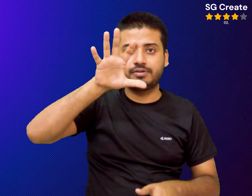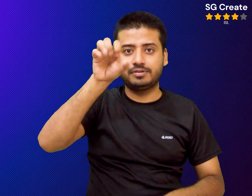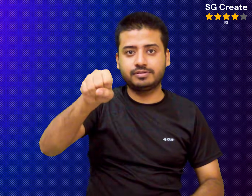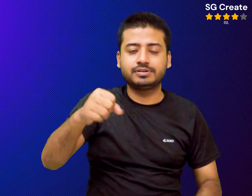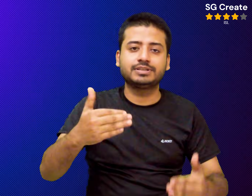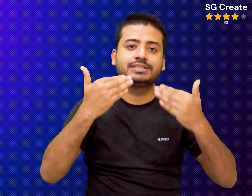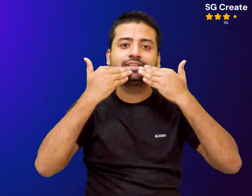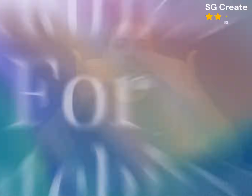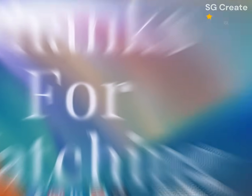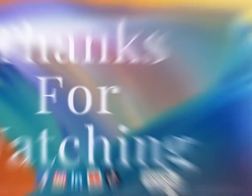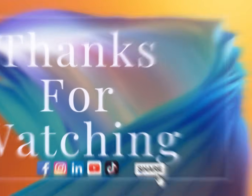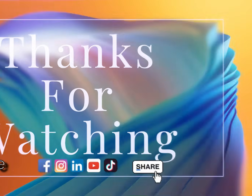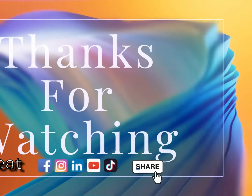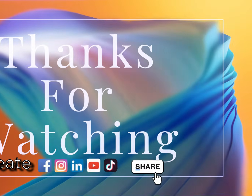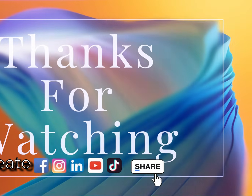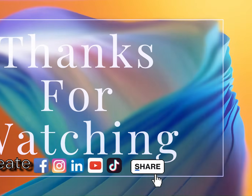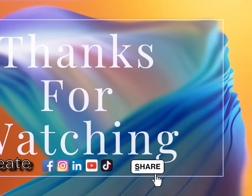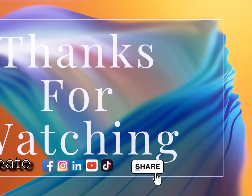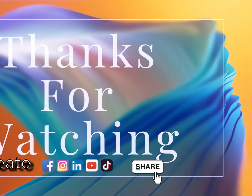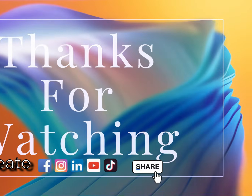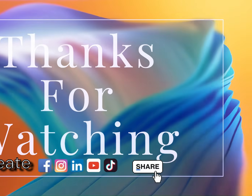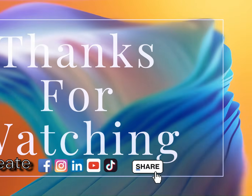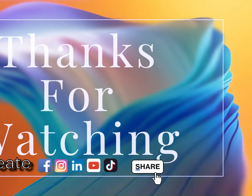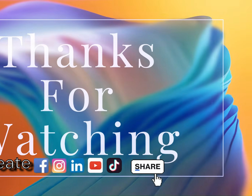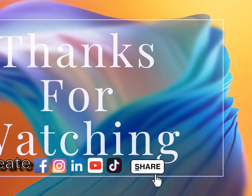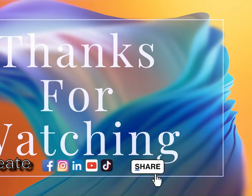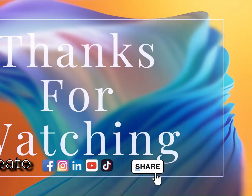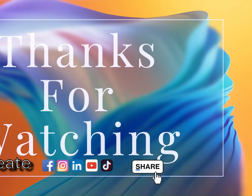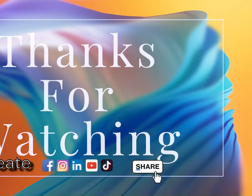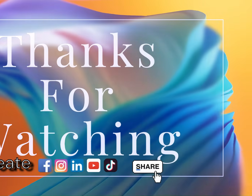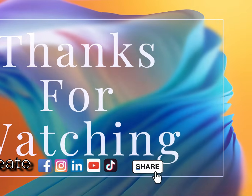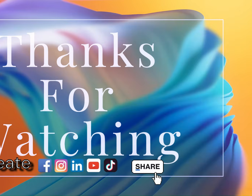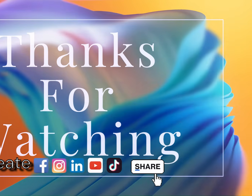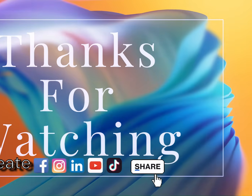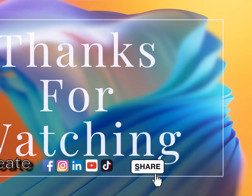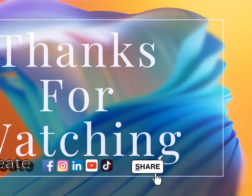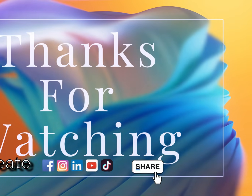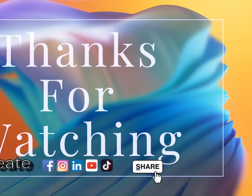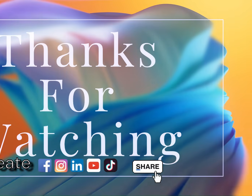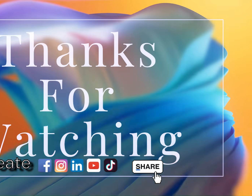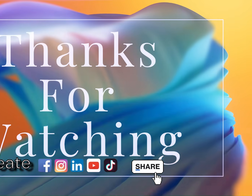transfer it to the